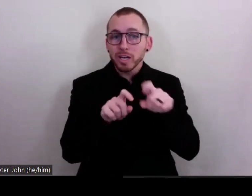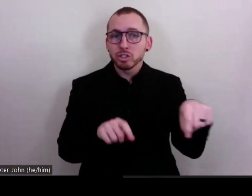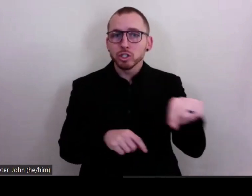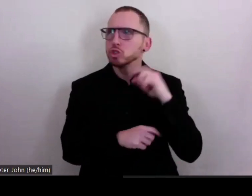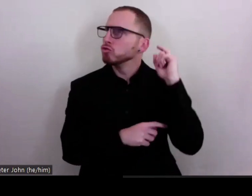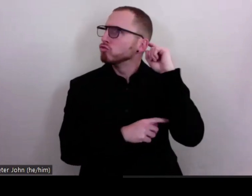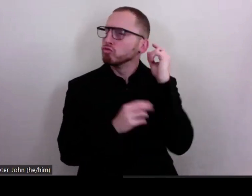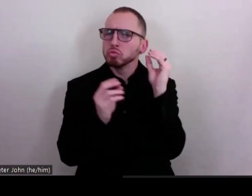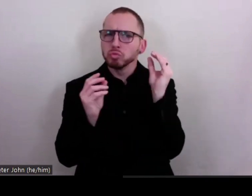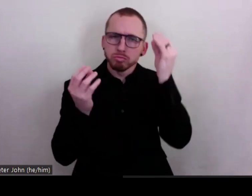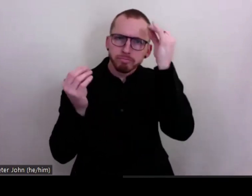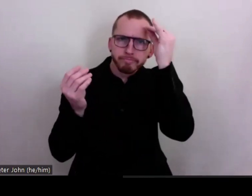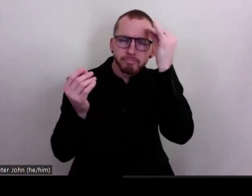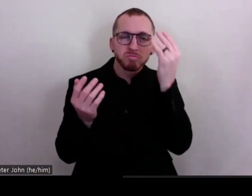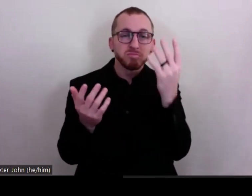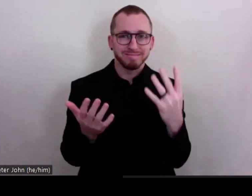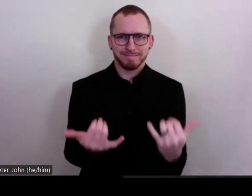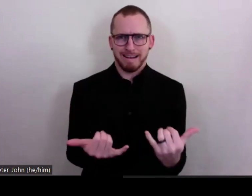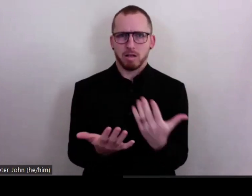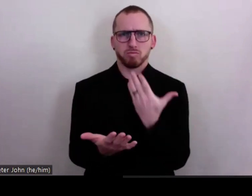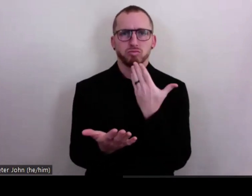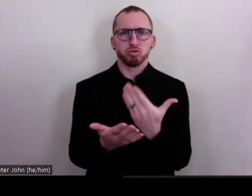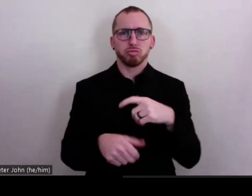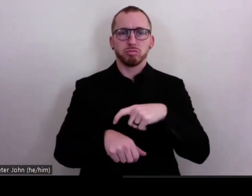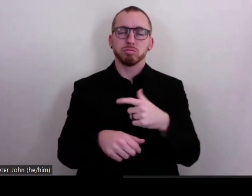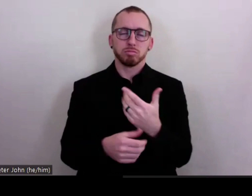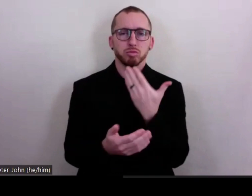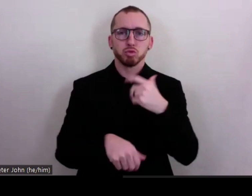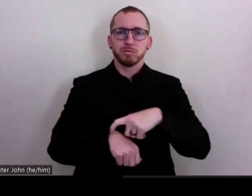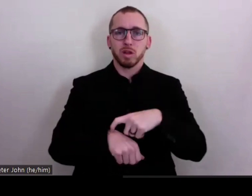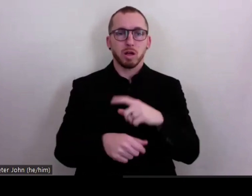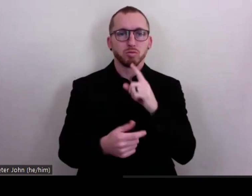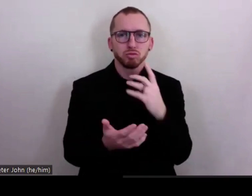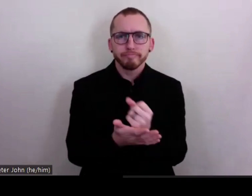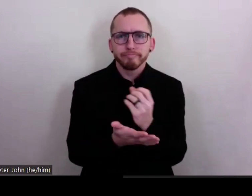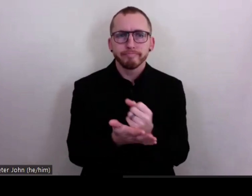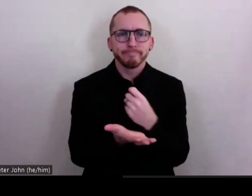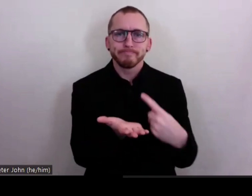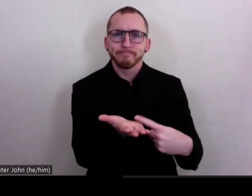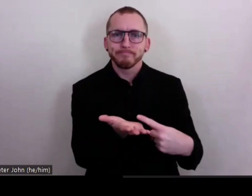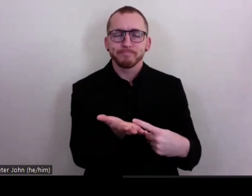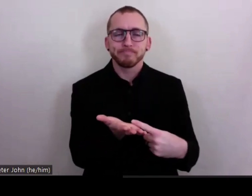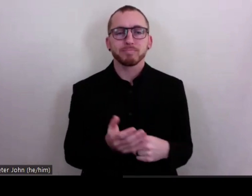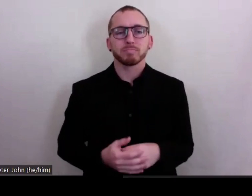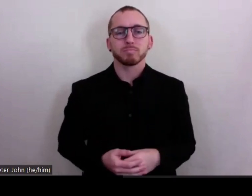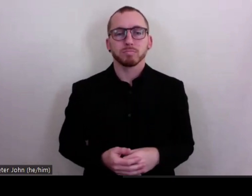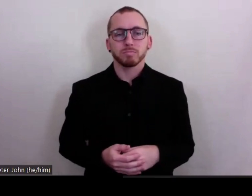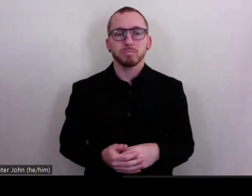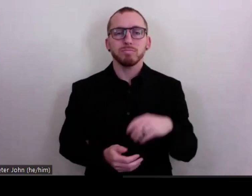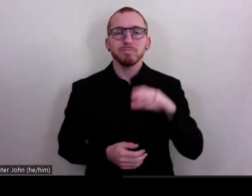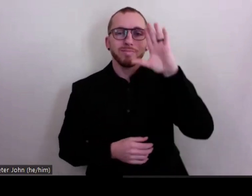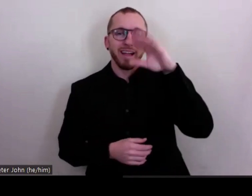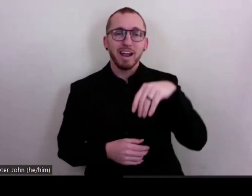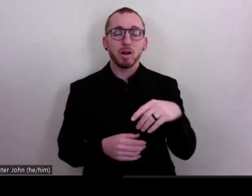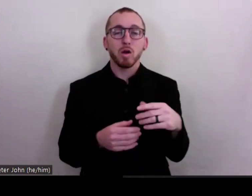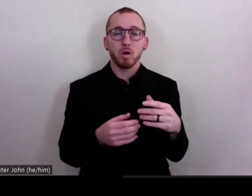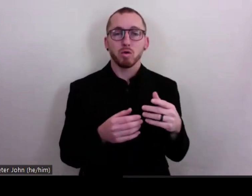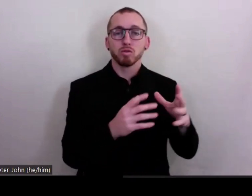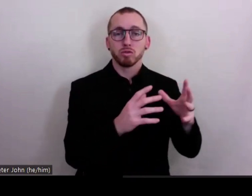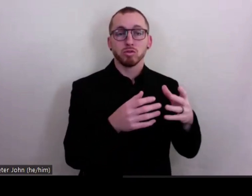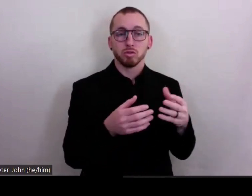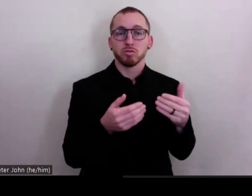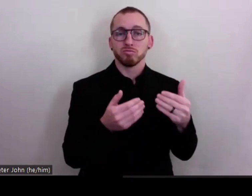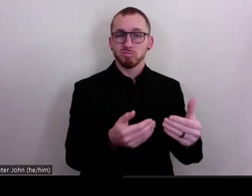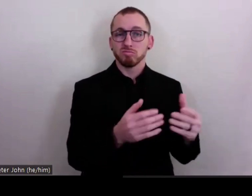have, I think this could be a good opportunity for that. Mainly because I know when we're breaking out in the groups, it's going to